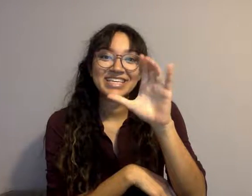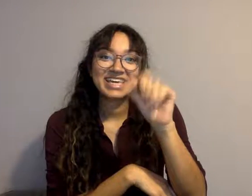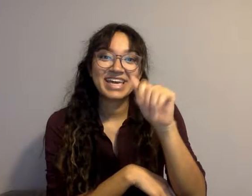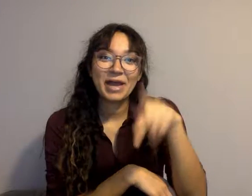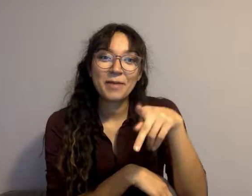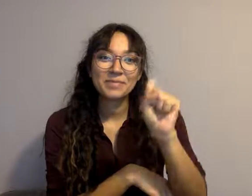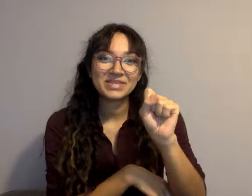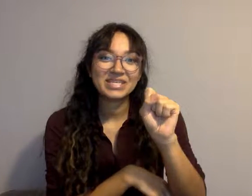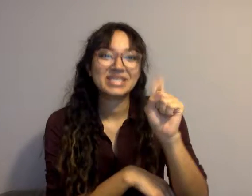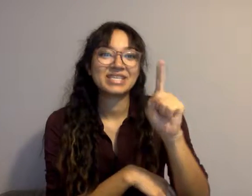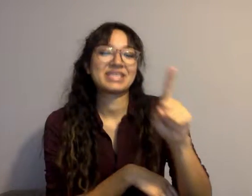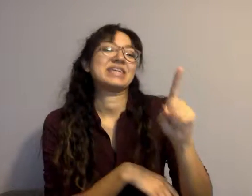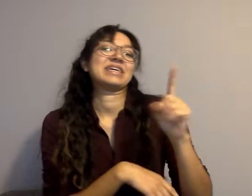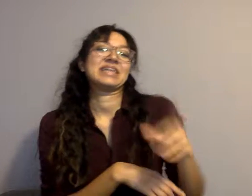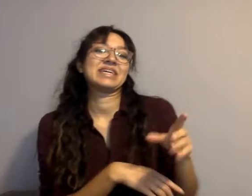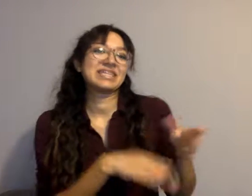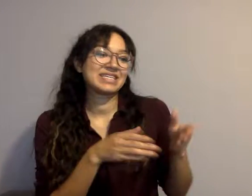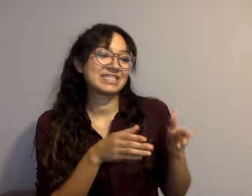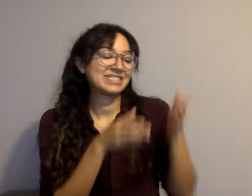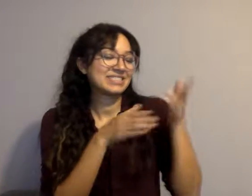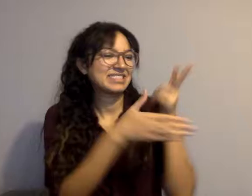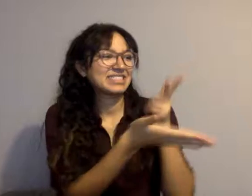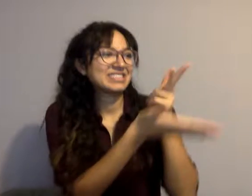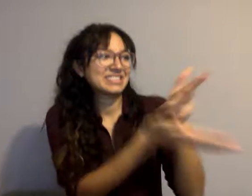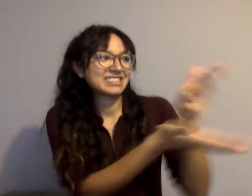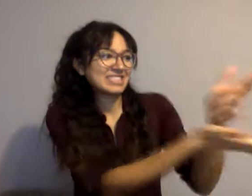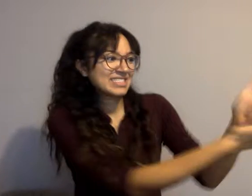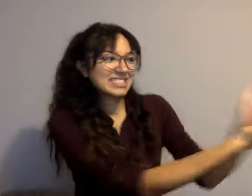And you're like, God, can't I just be a little disabled?